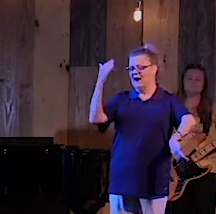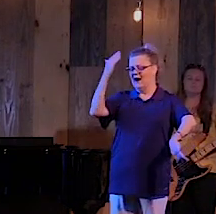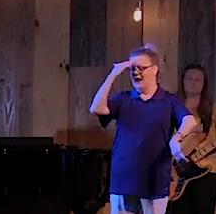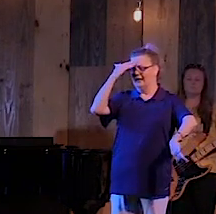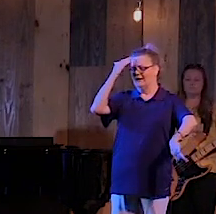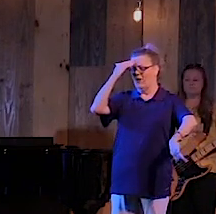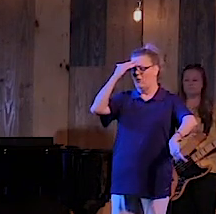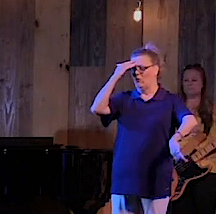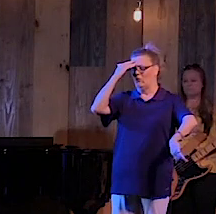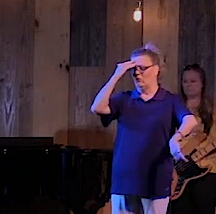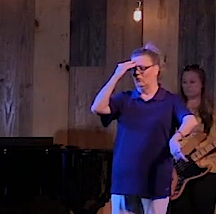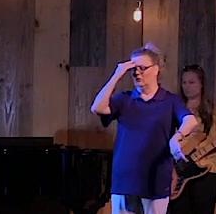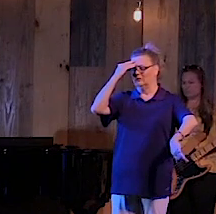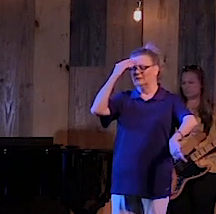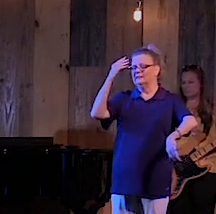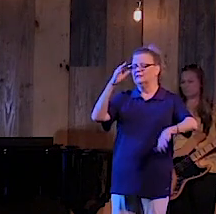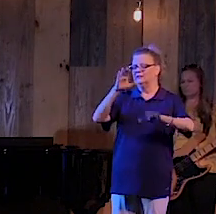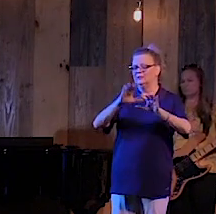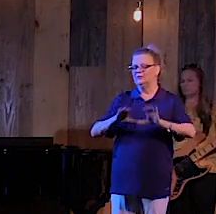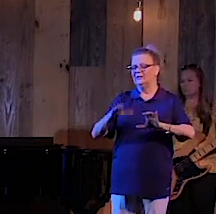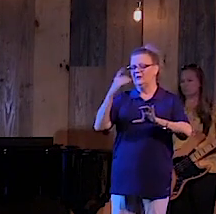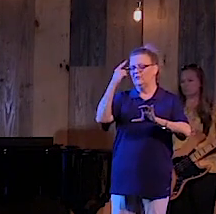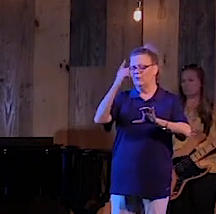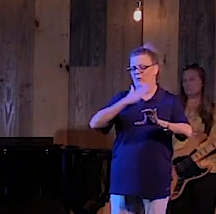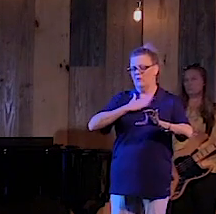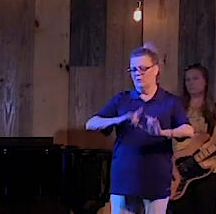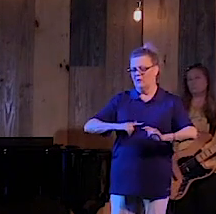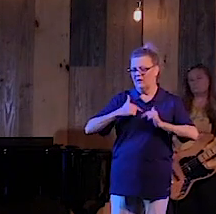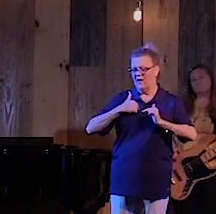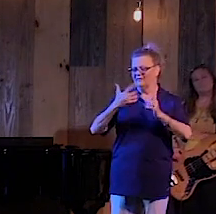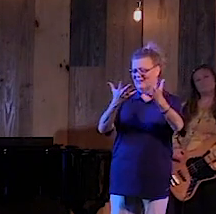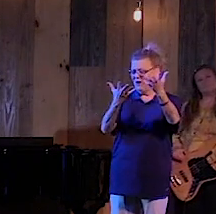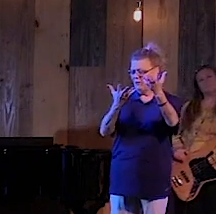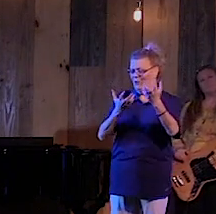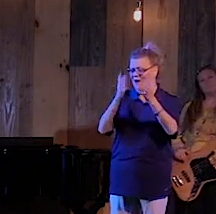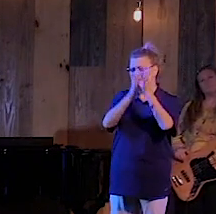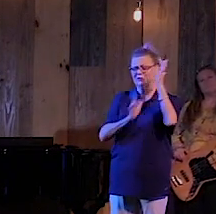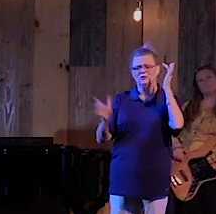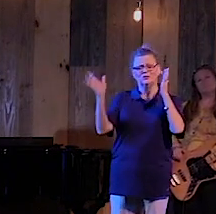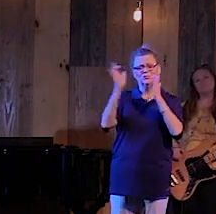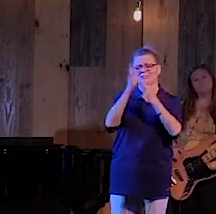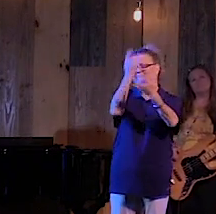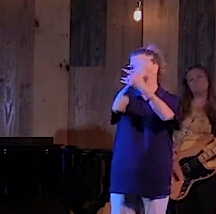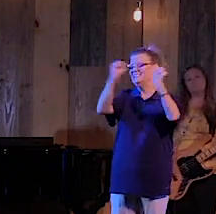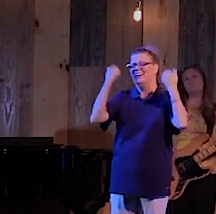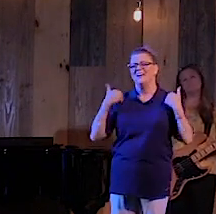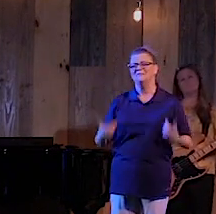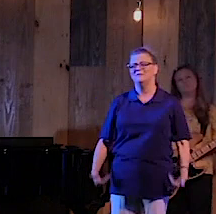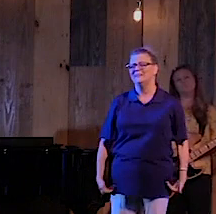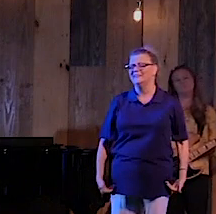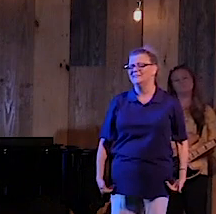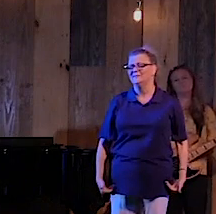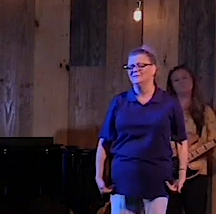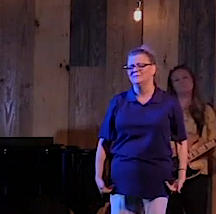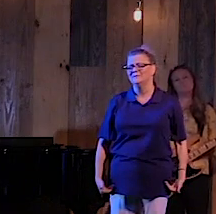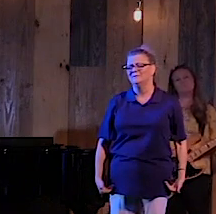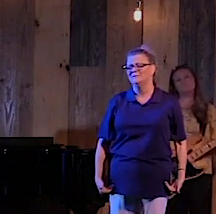me life, and I want it. Jesus, save me.